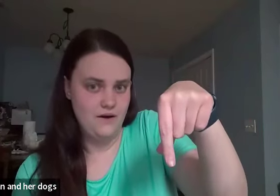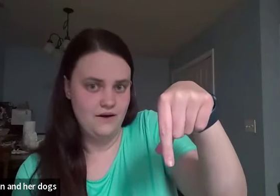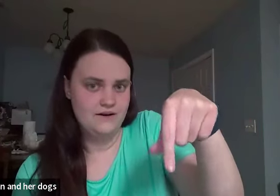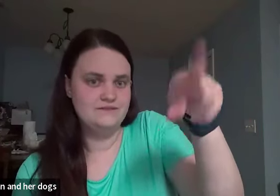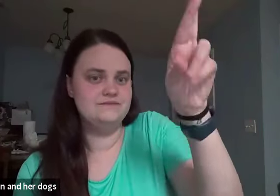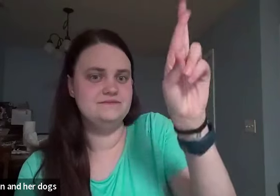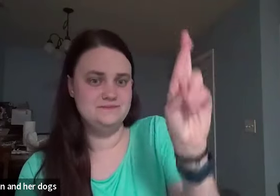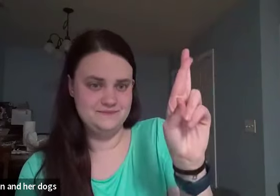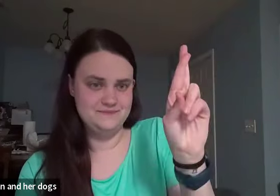R,